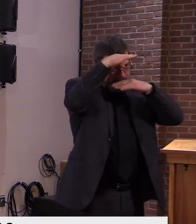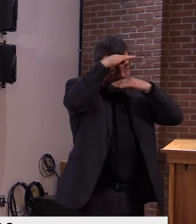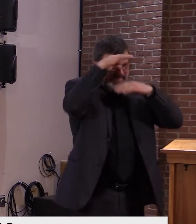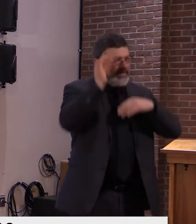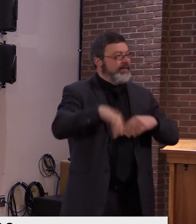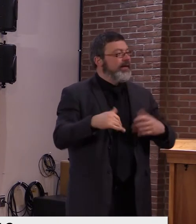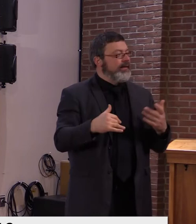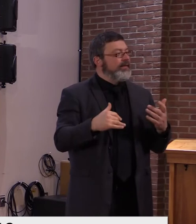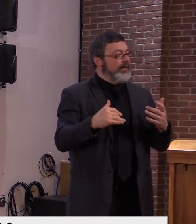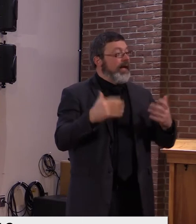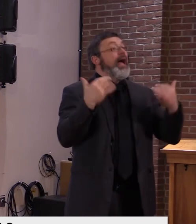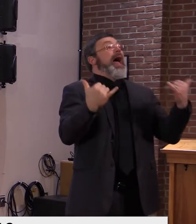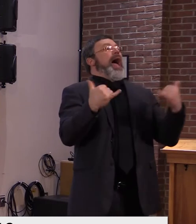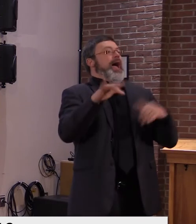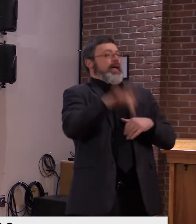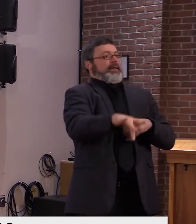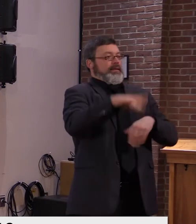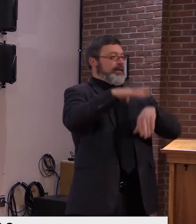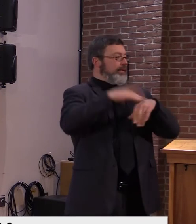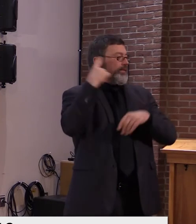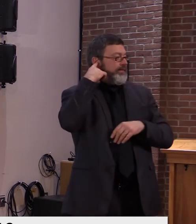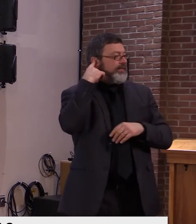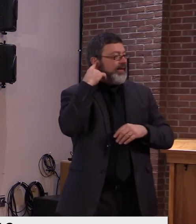I think we've got that sorted out. Thank you.